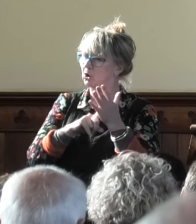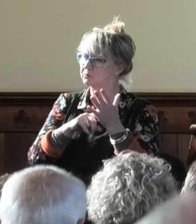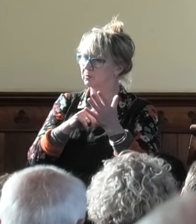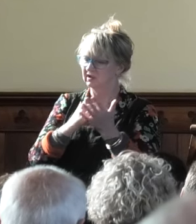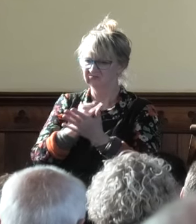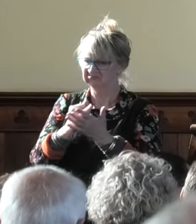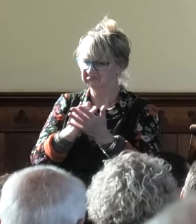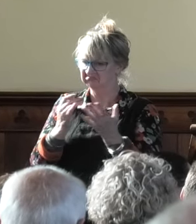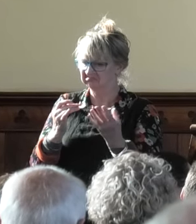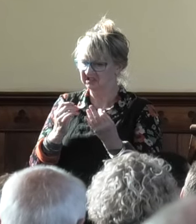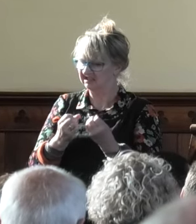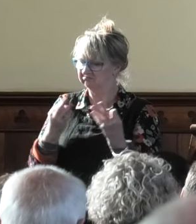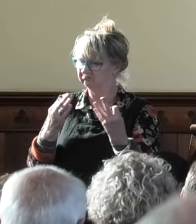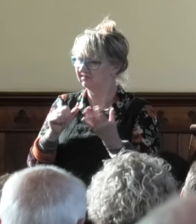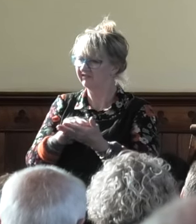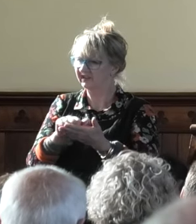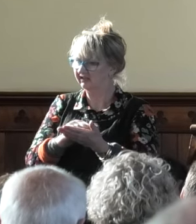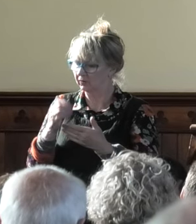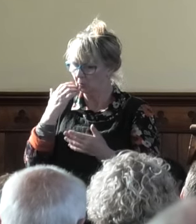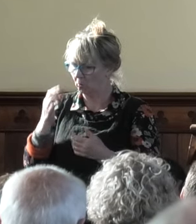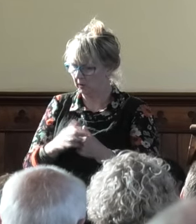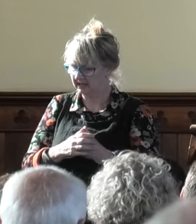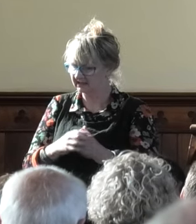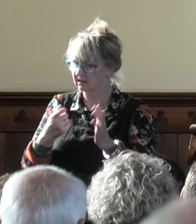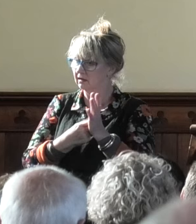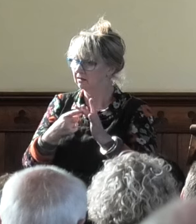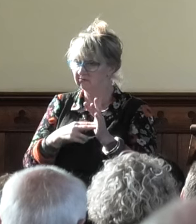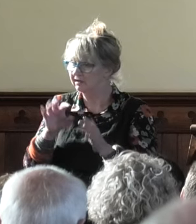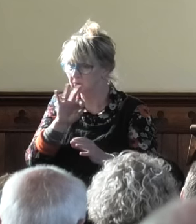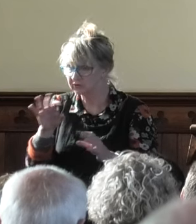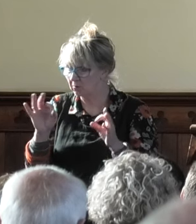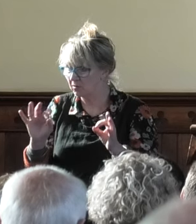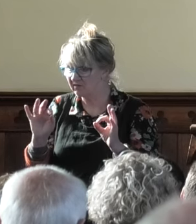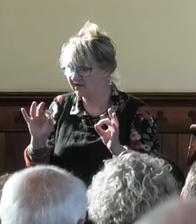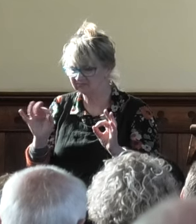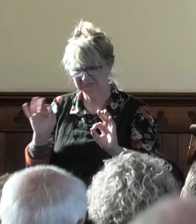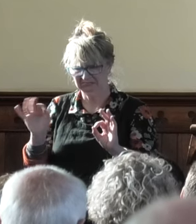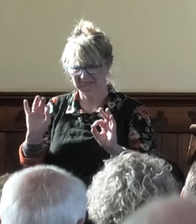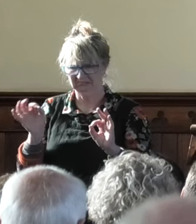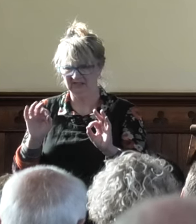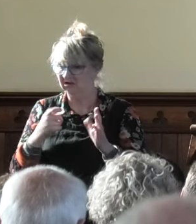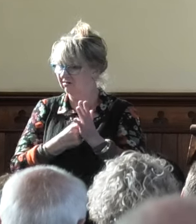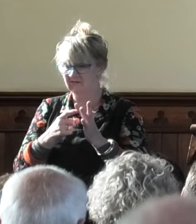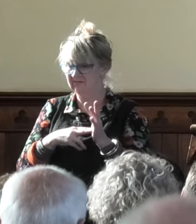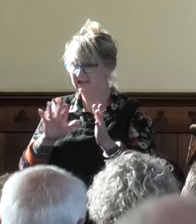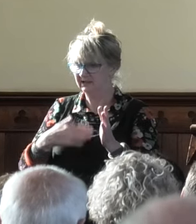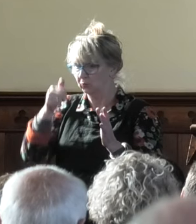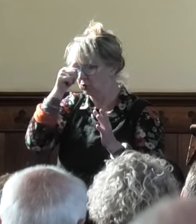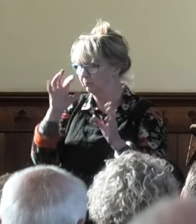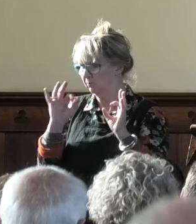not perfect by any stretch of the imagination. She would be mortified by the thought that we might put her on the pedestal of a saint.